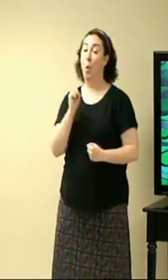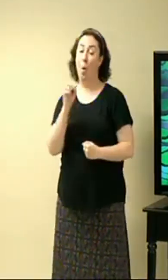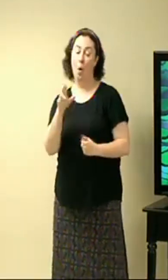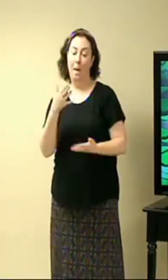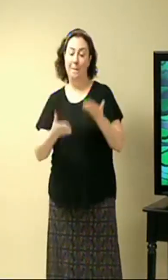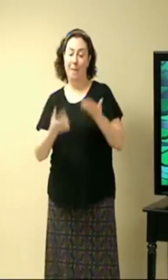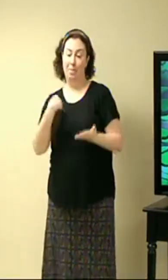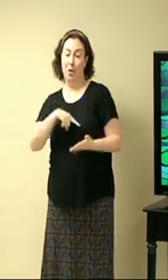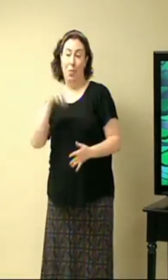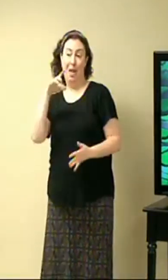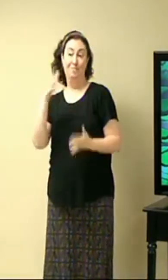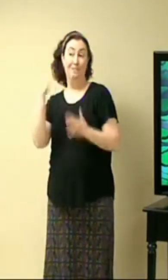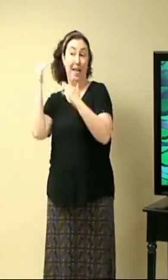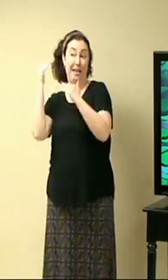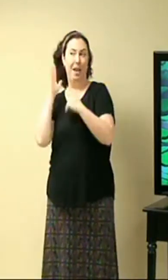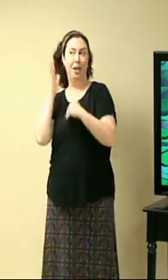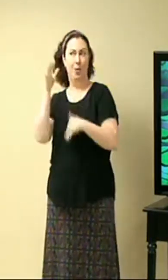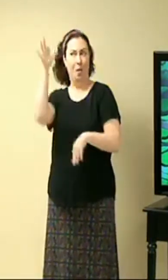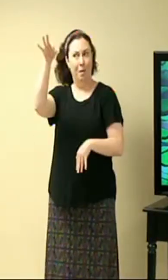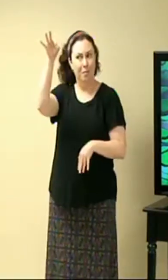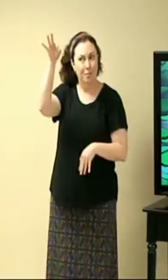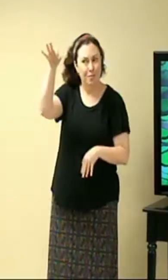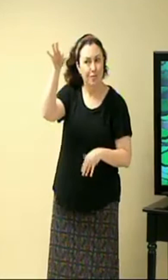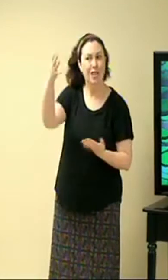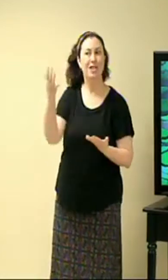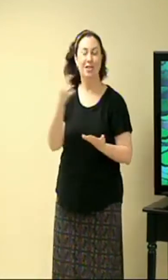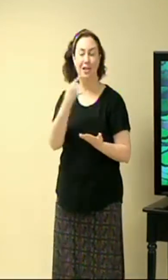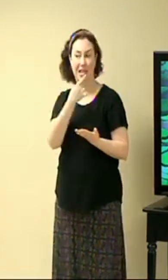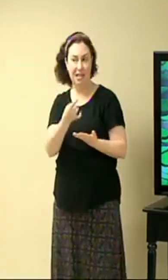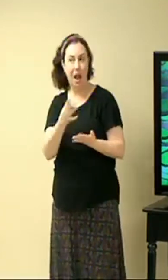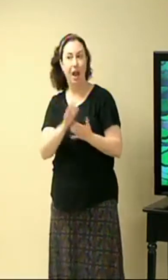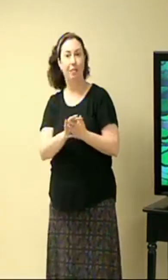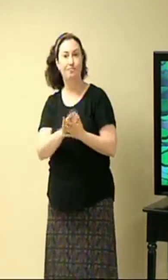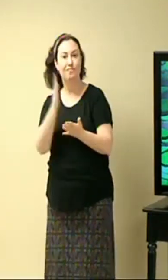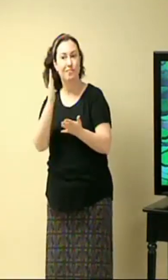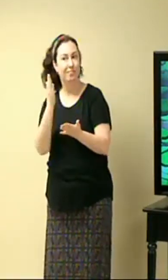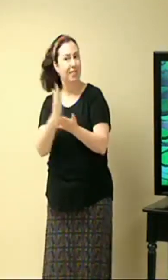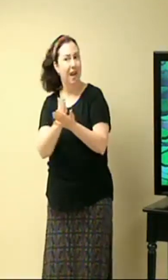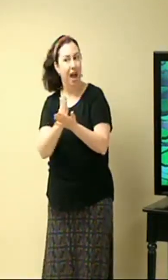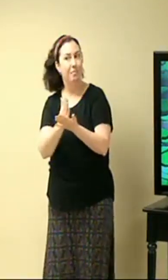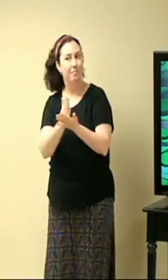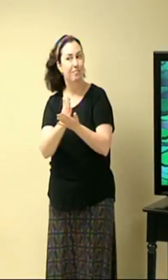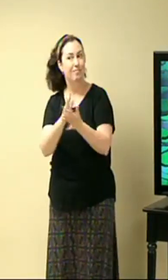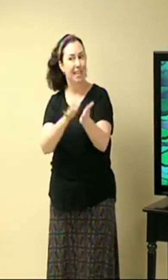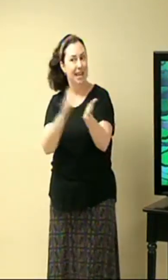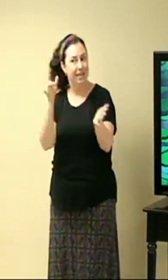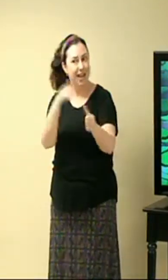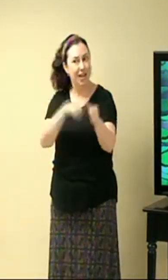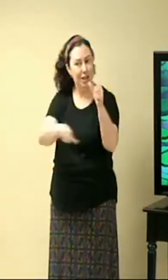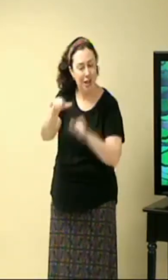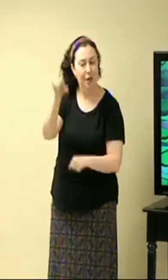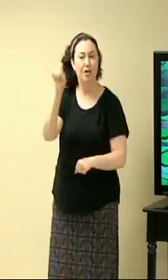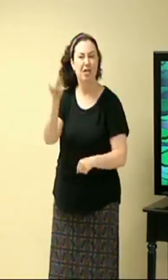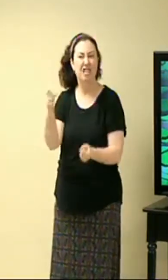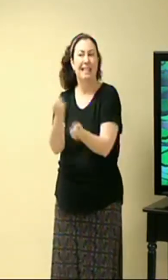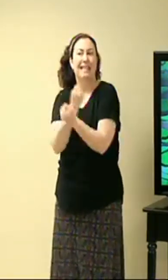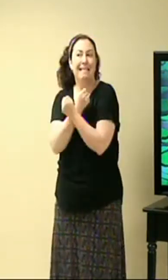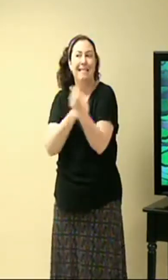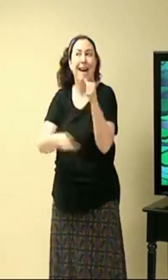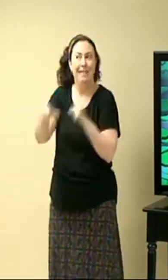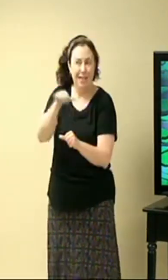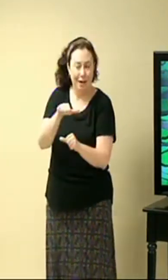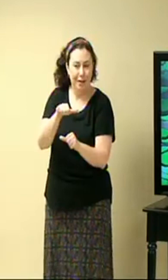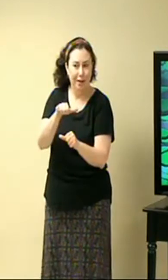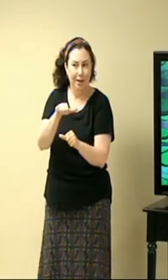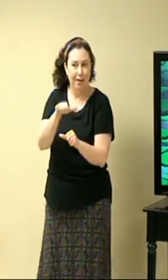and then end it with an application of stop ripping each other off. That's how many of us view Jesus. But friends, I want